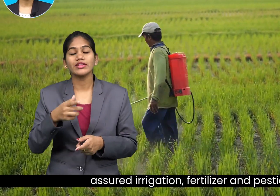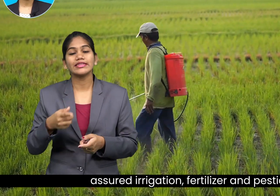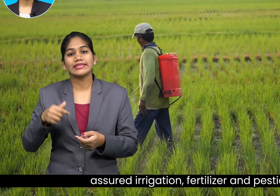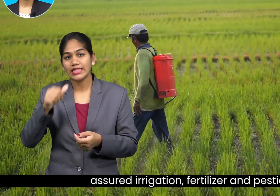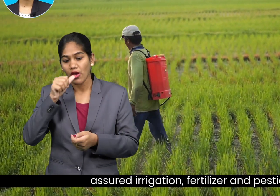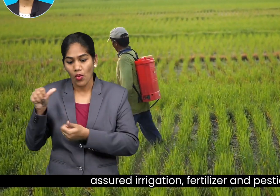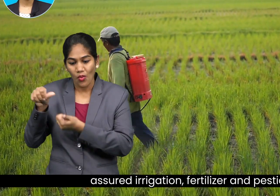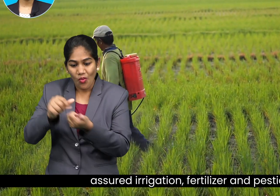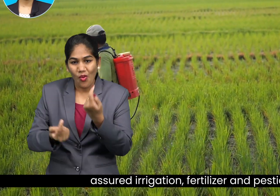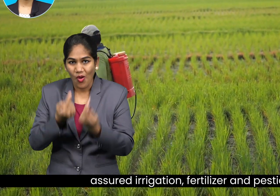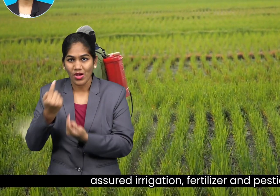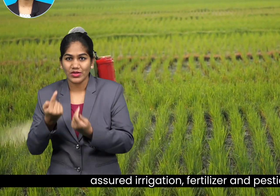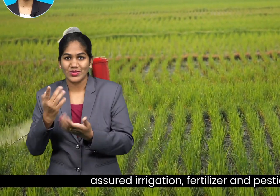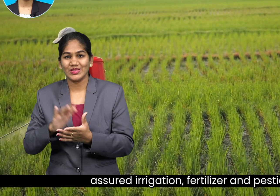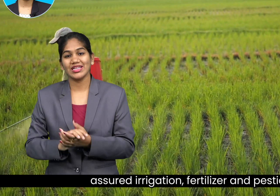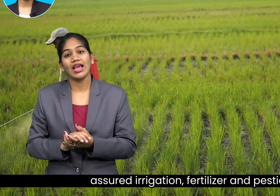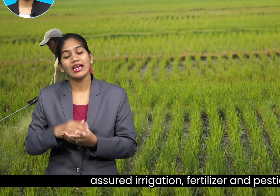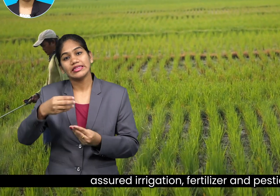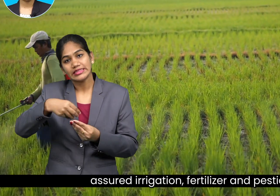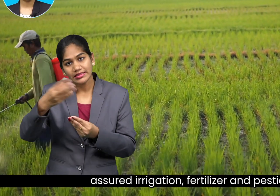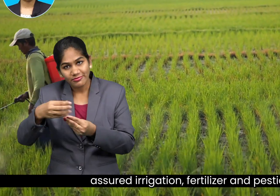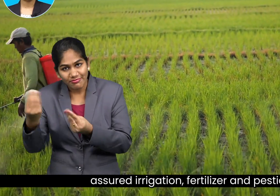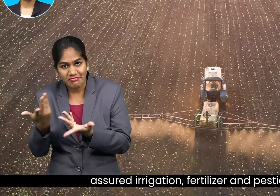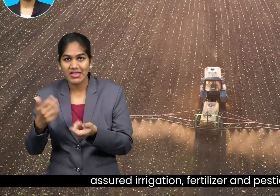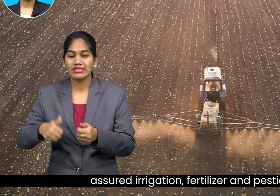fertilizer and pesticides.